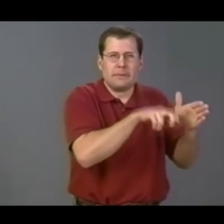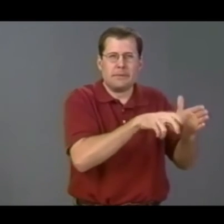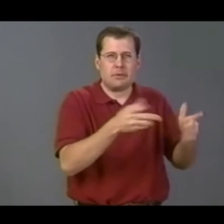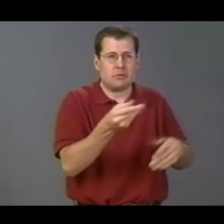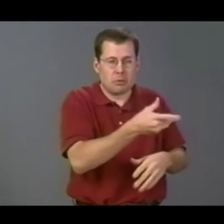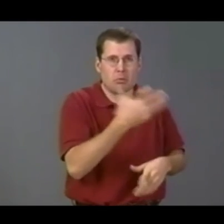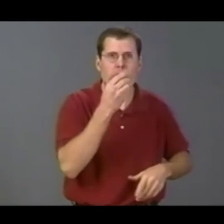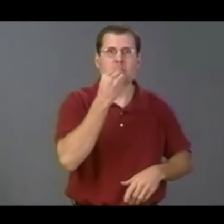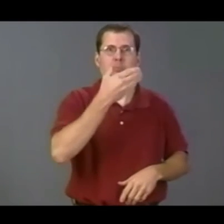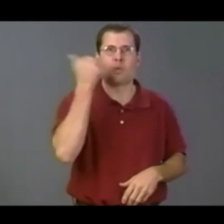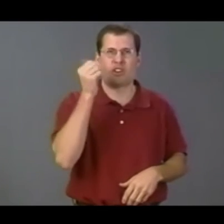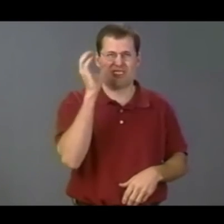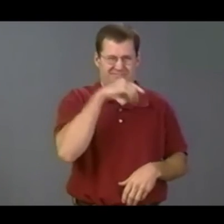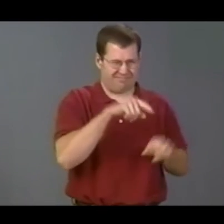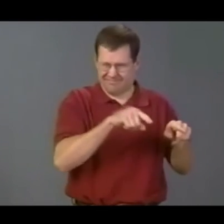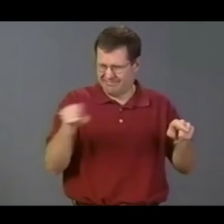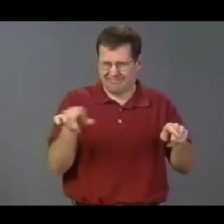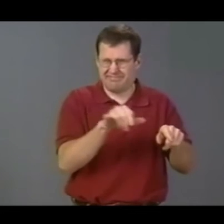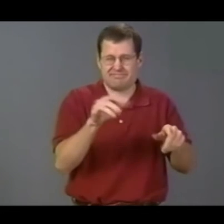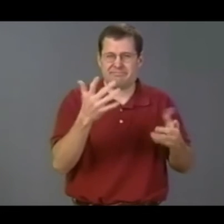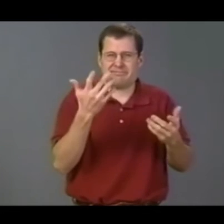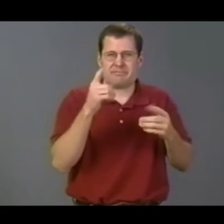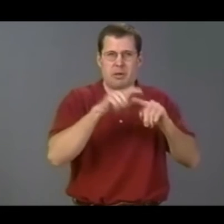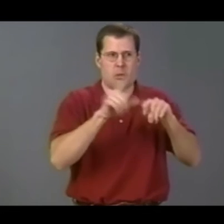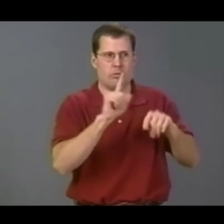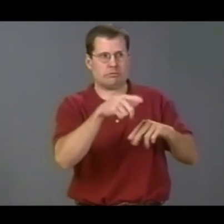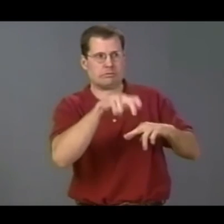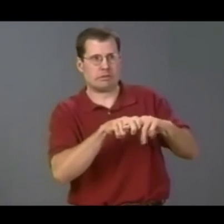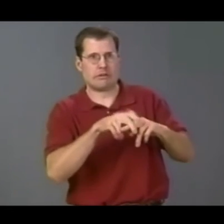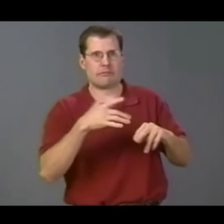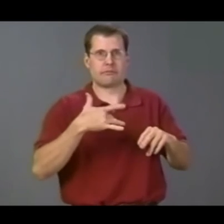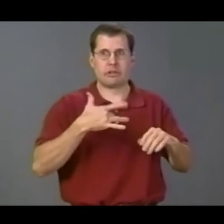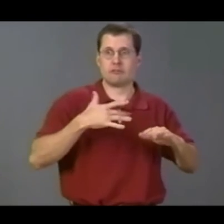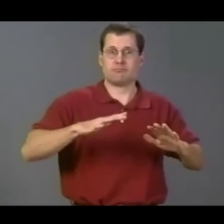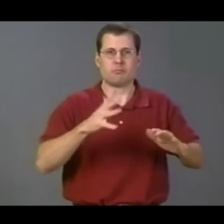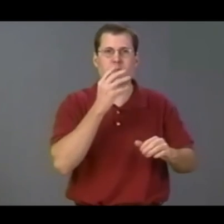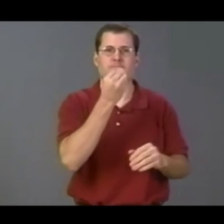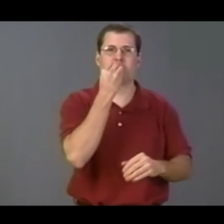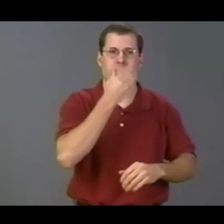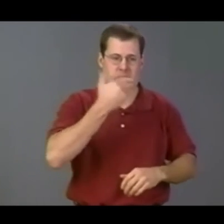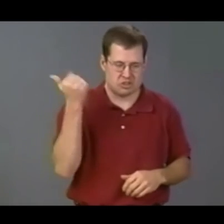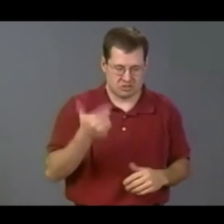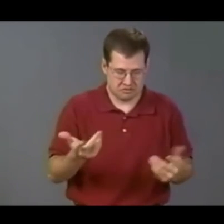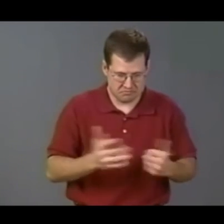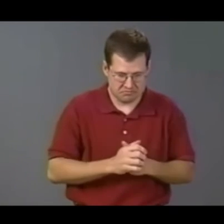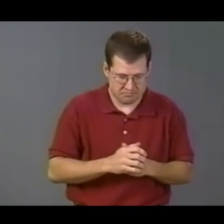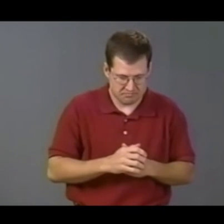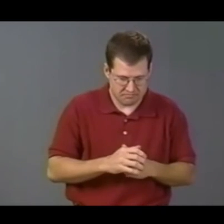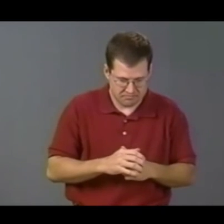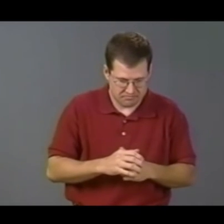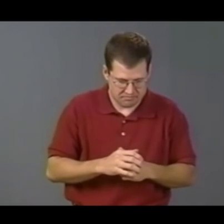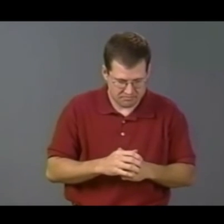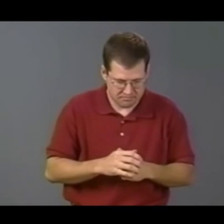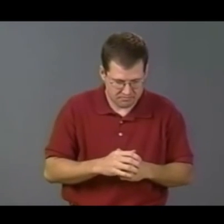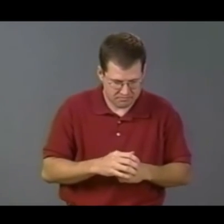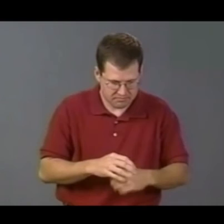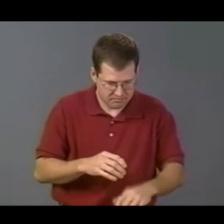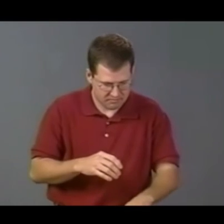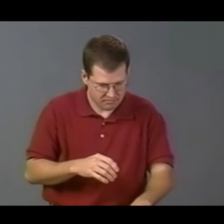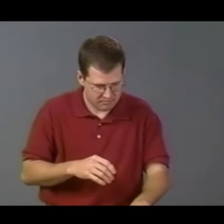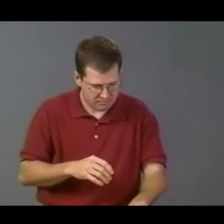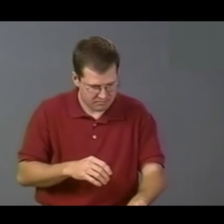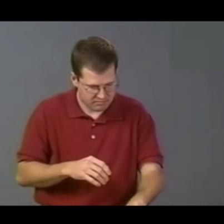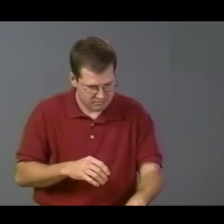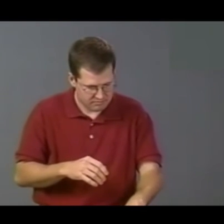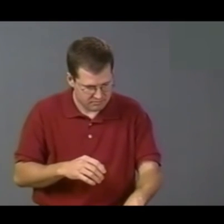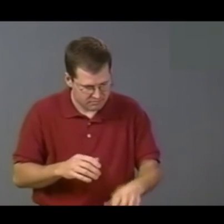table. Give them a smaller table. Tell them, here you go. Here's a table for you. That's your table. You sit there.